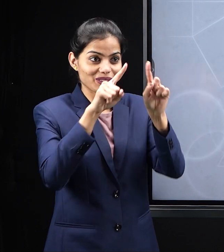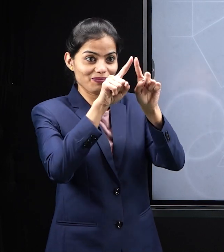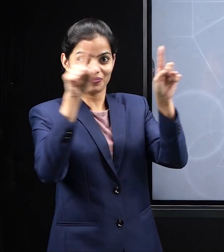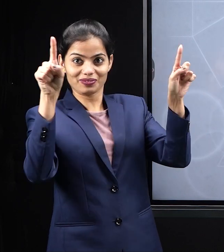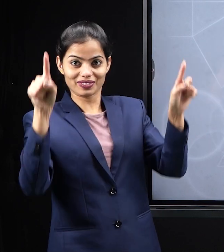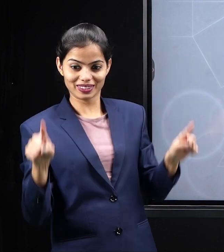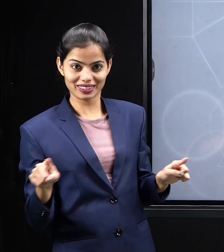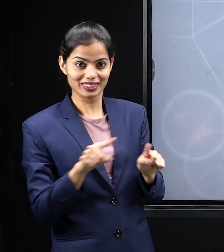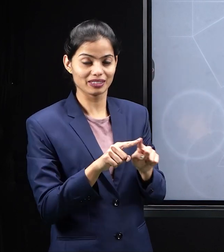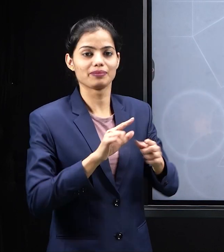rectangles,